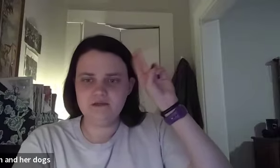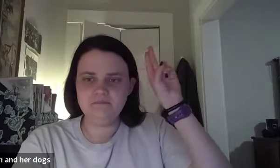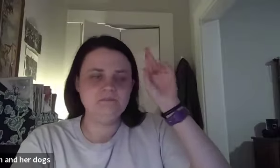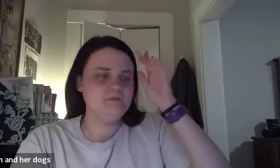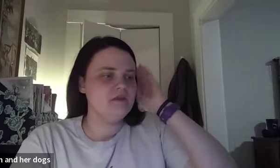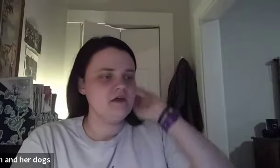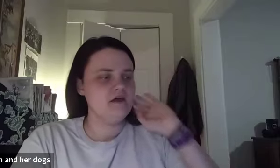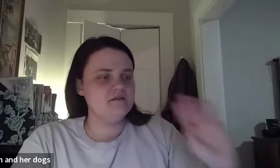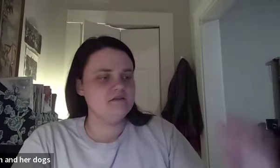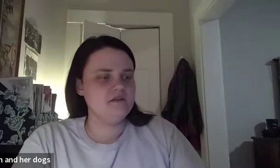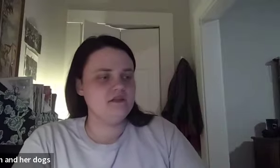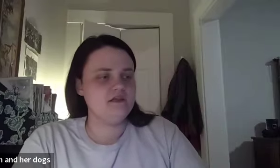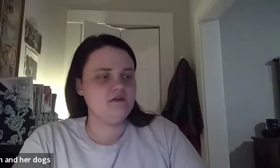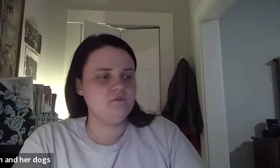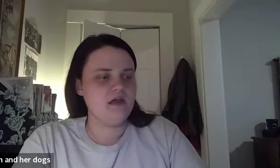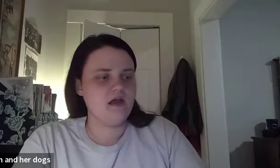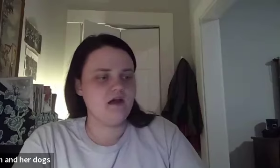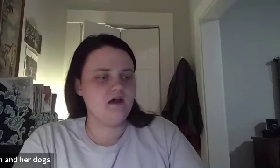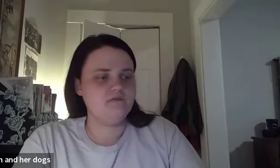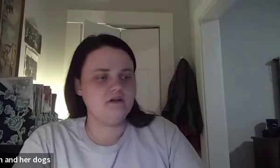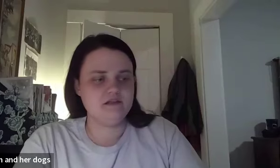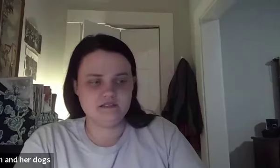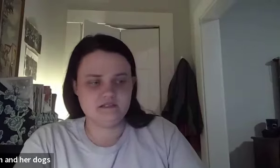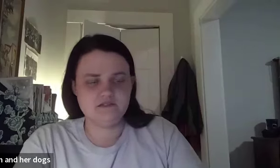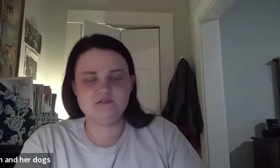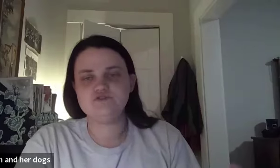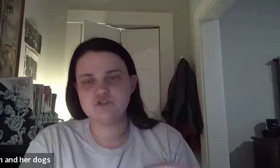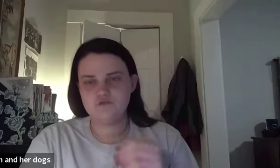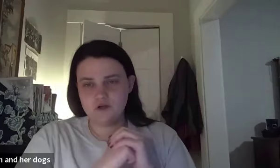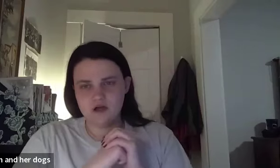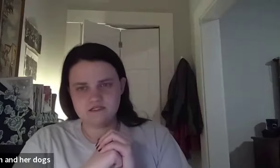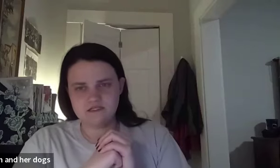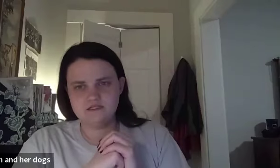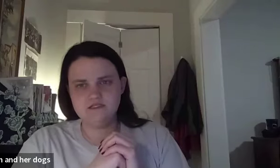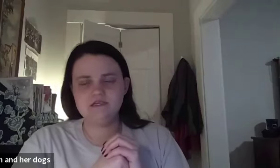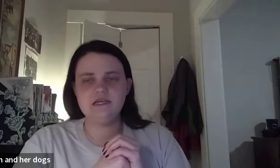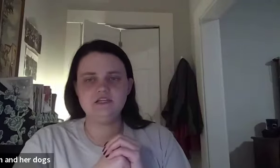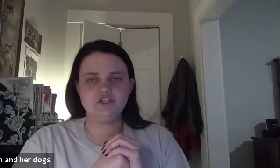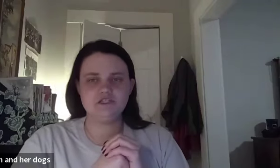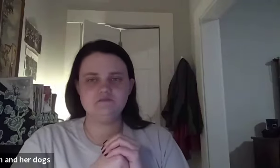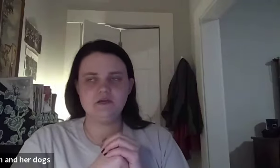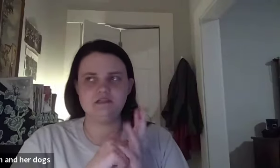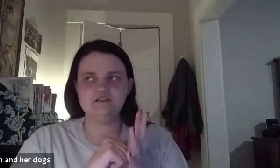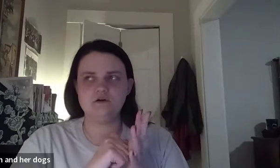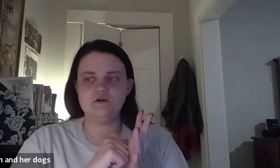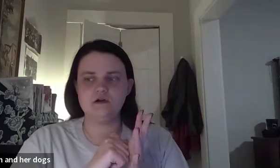Okay. And then we have cousins. So for cousins, it just depends